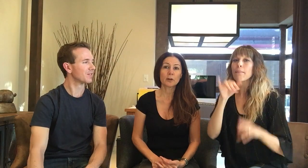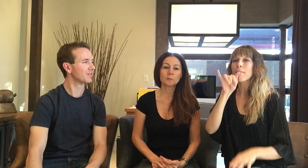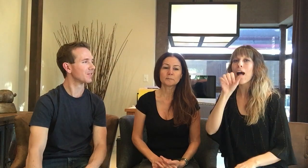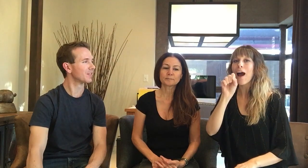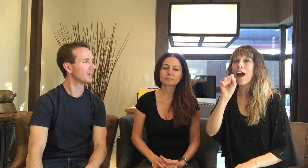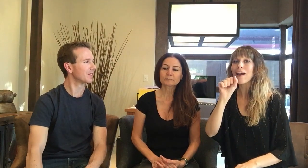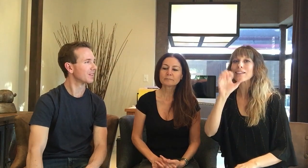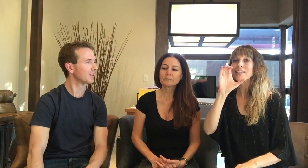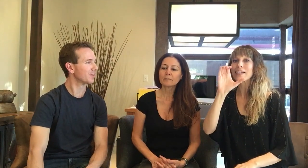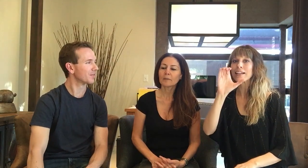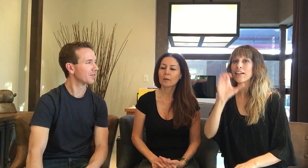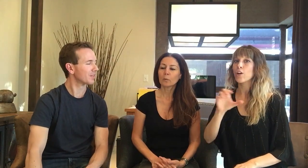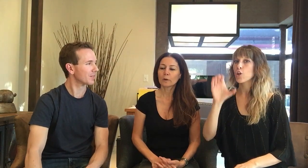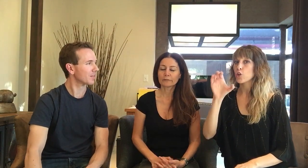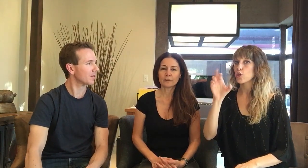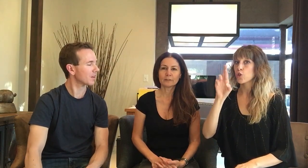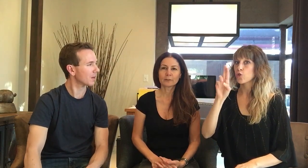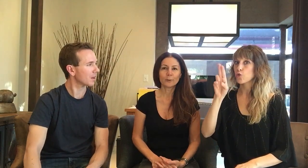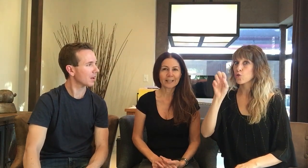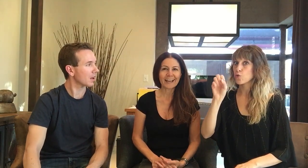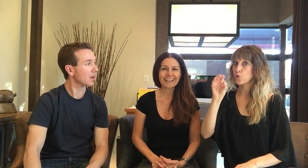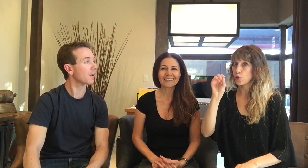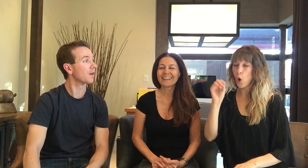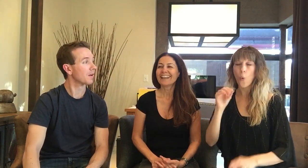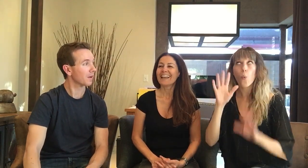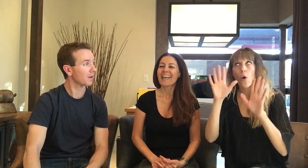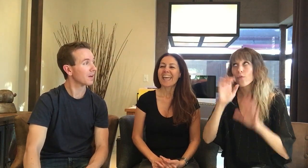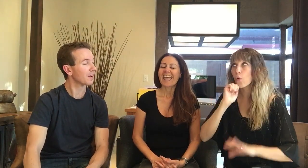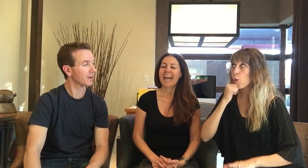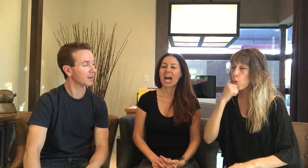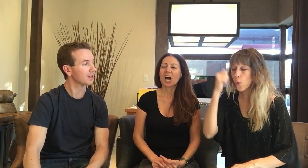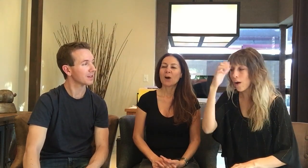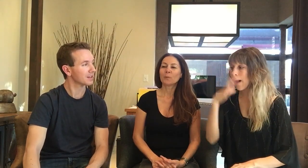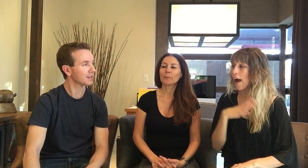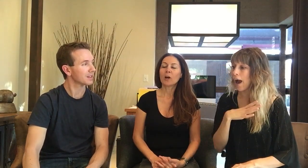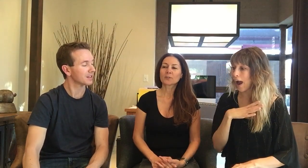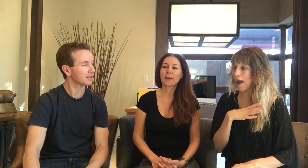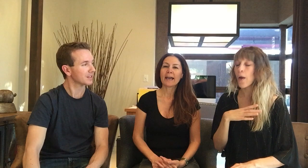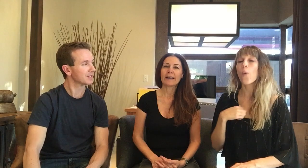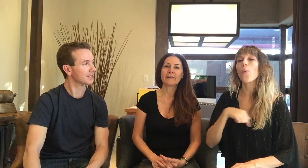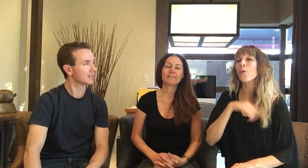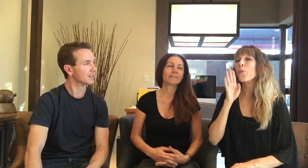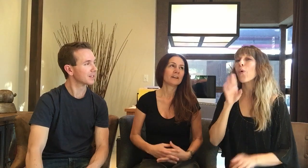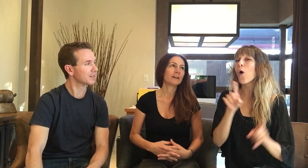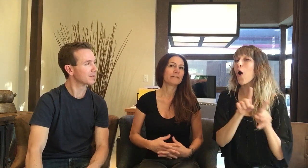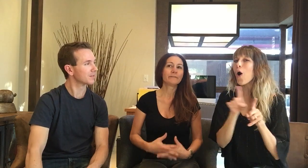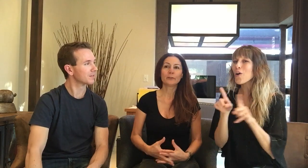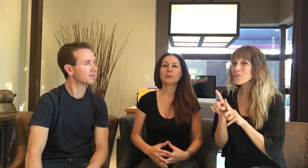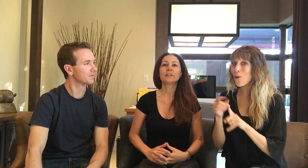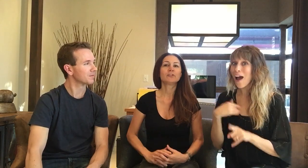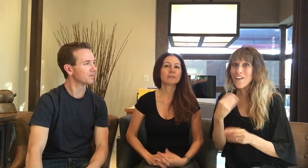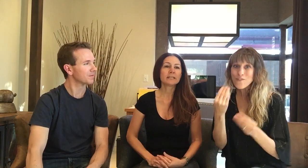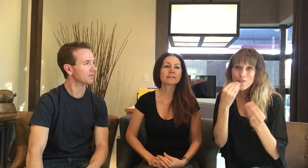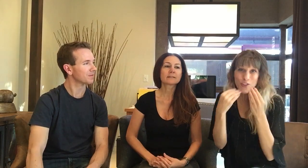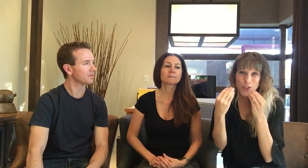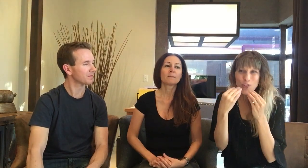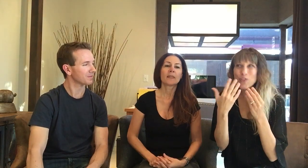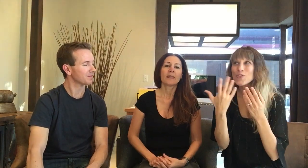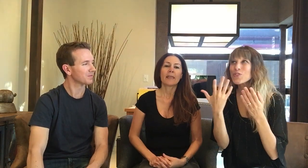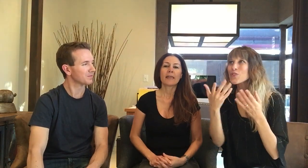Caruso. Wonderful, cool guy. We will also have food and drinks.